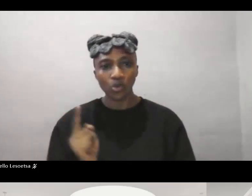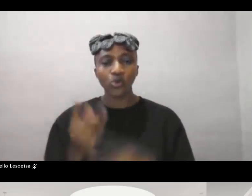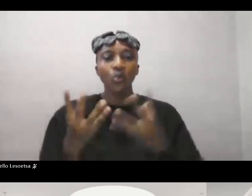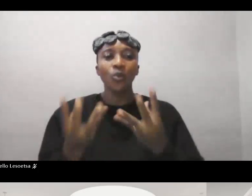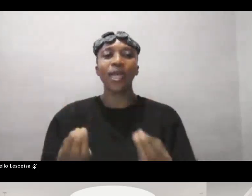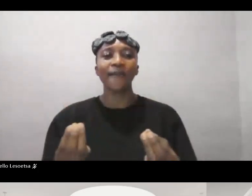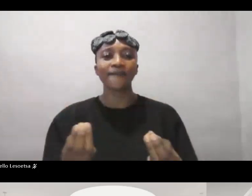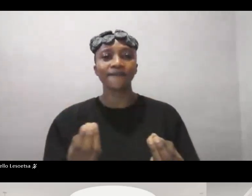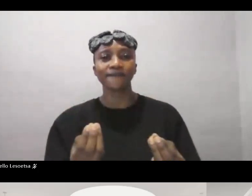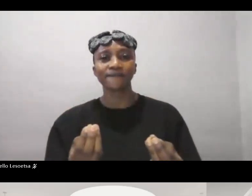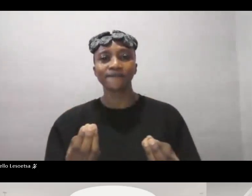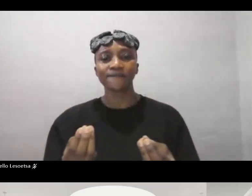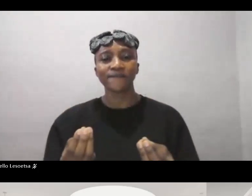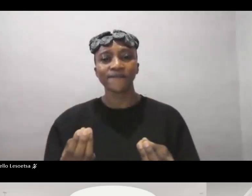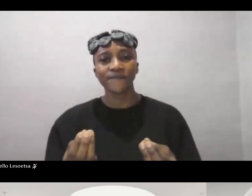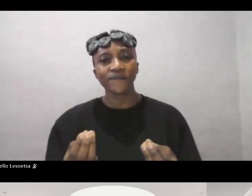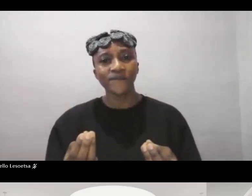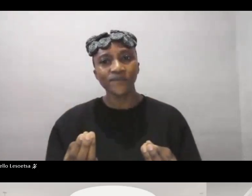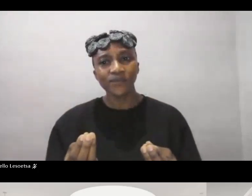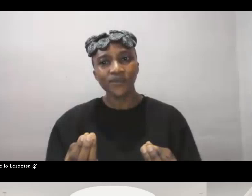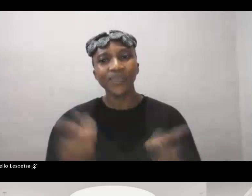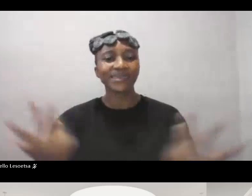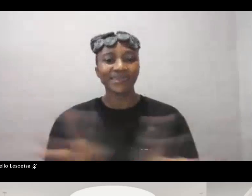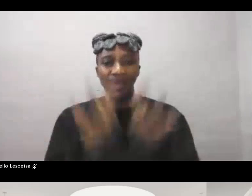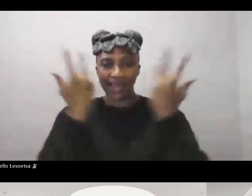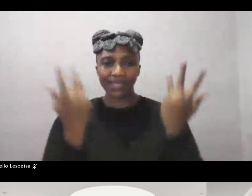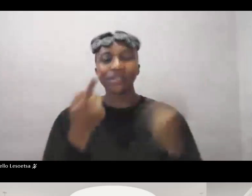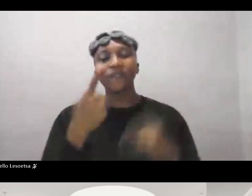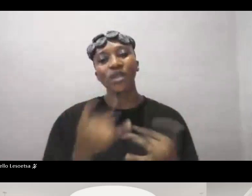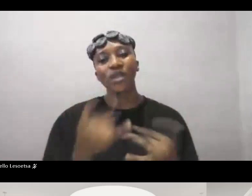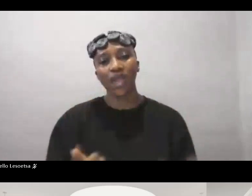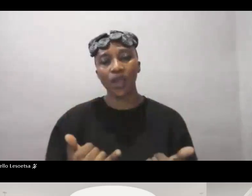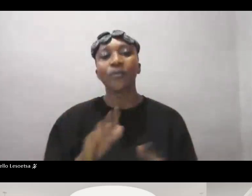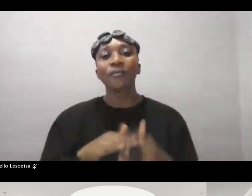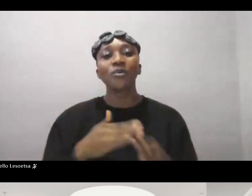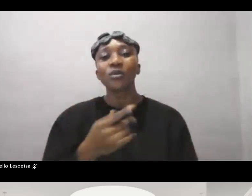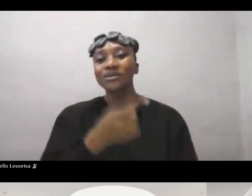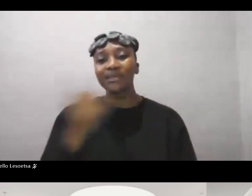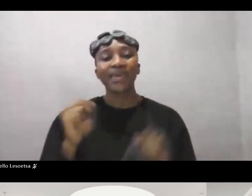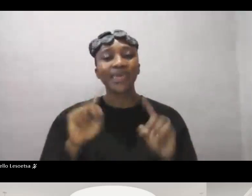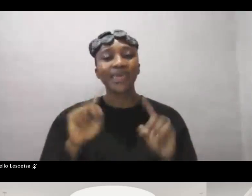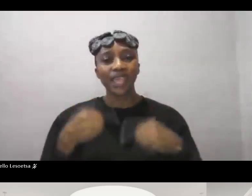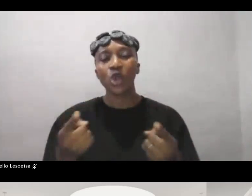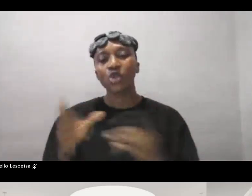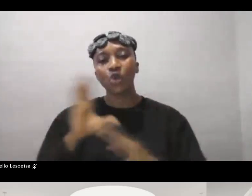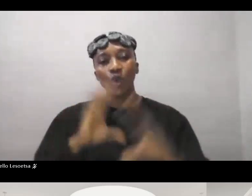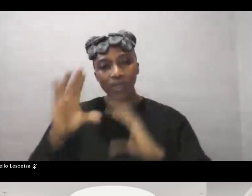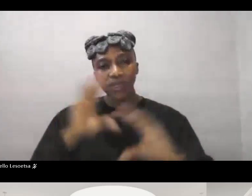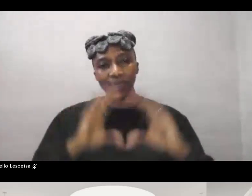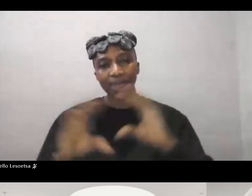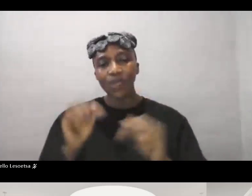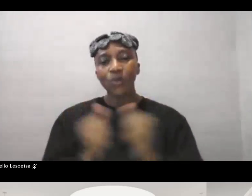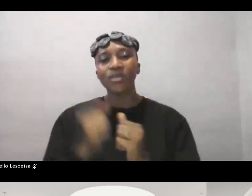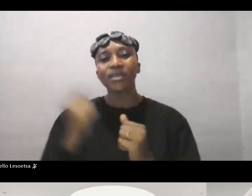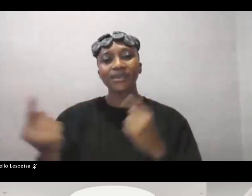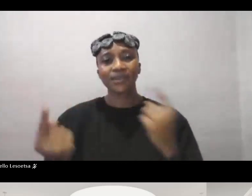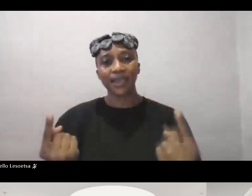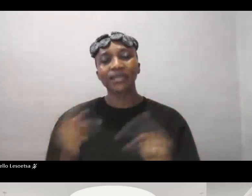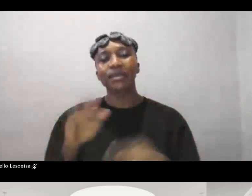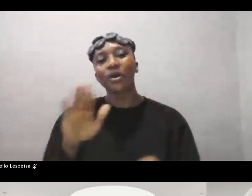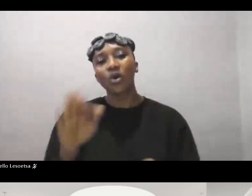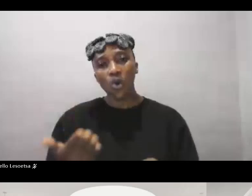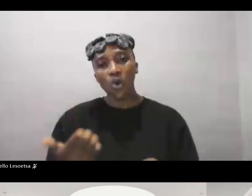the challenge. I would call it a challenge for now, yeah, because they cannot talk to each other or speak with each